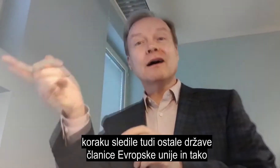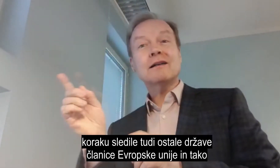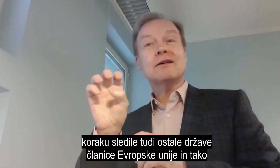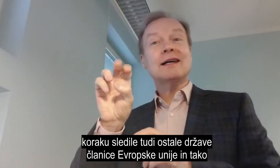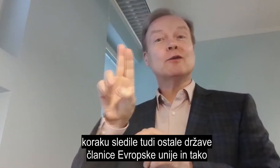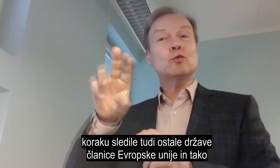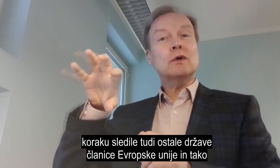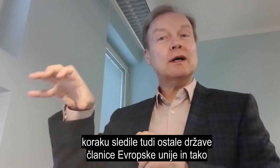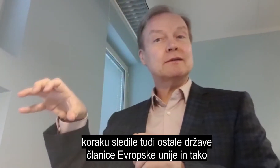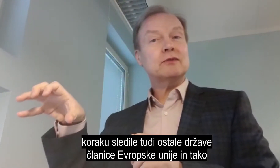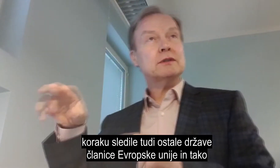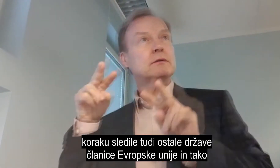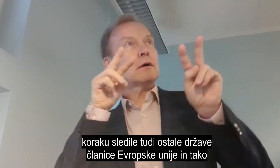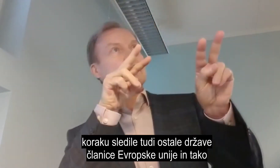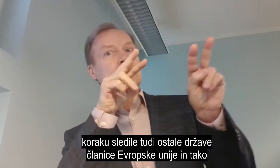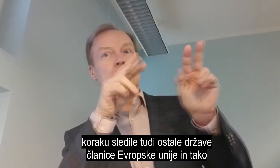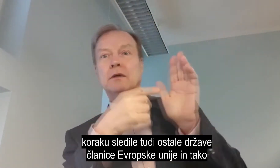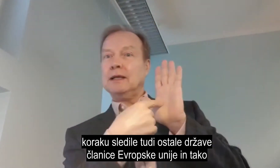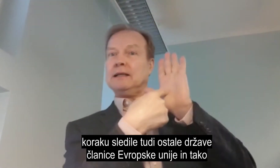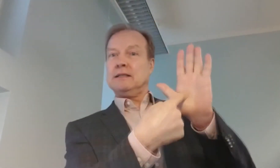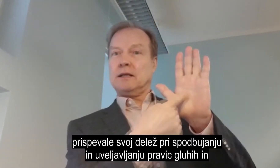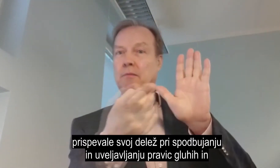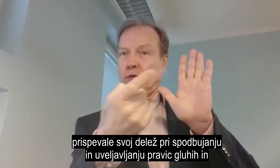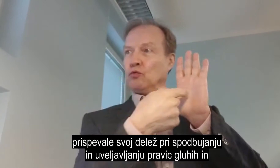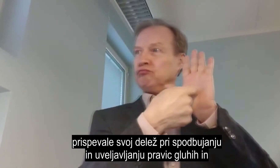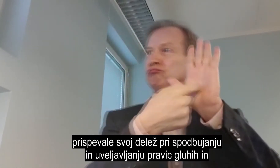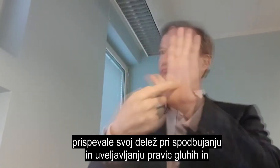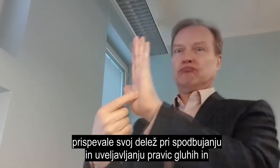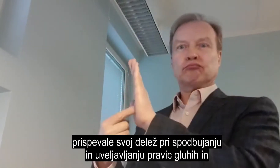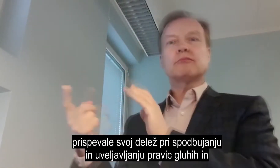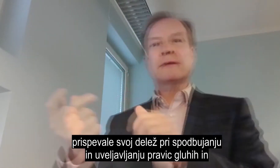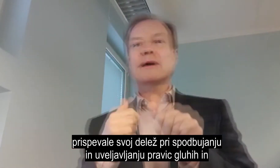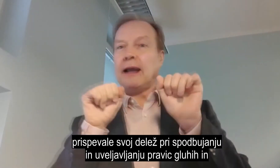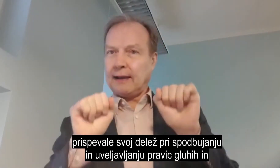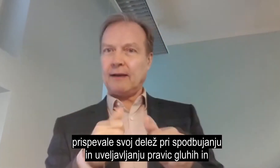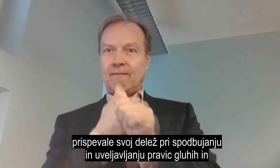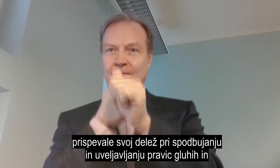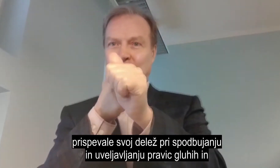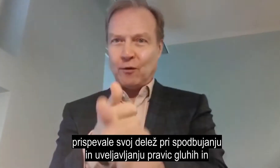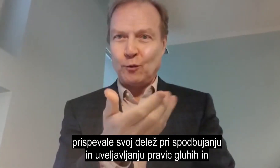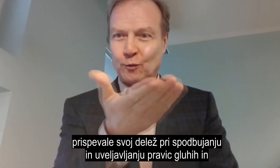other country is a blue can